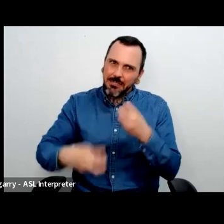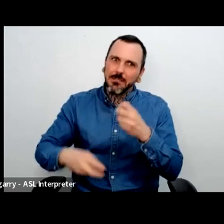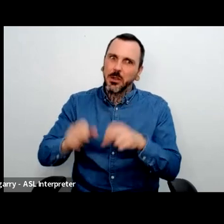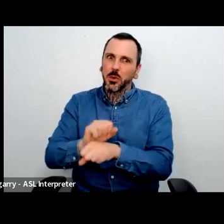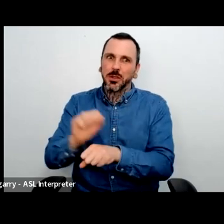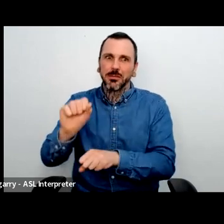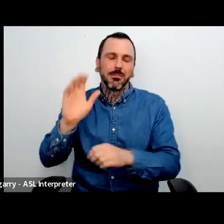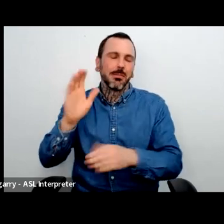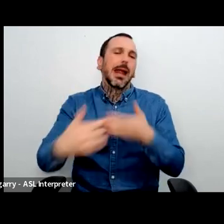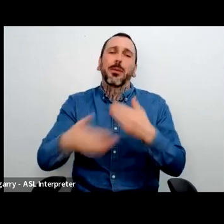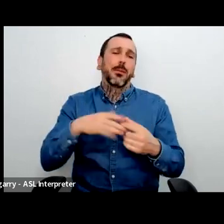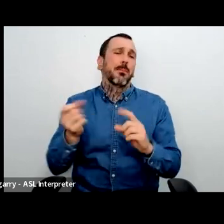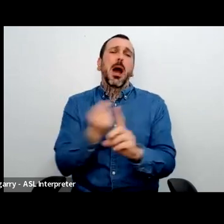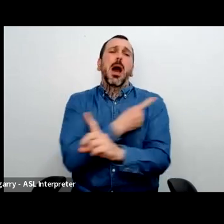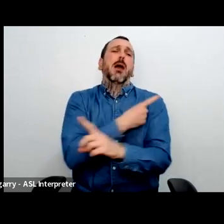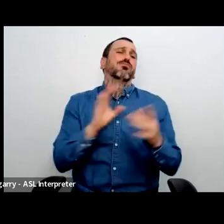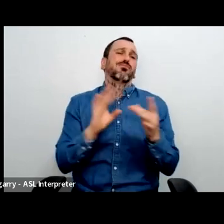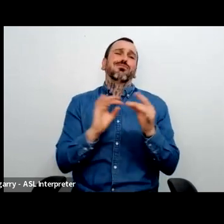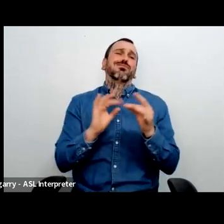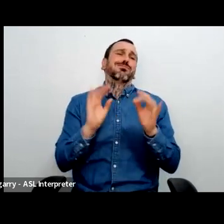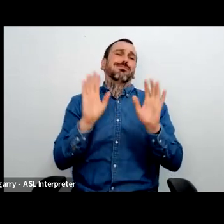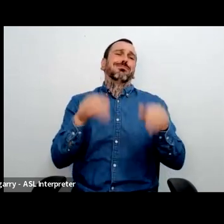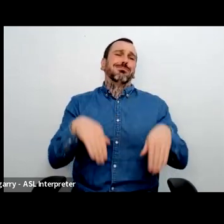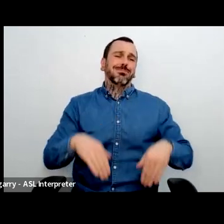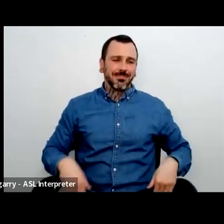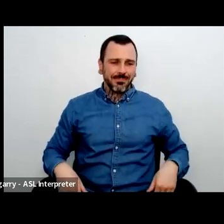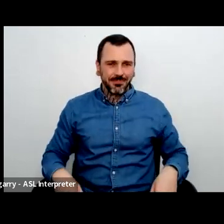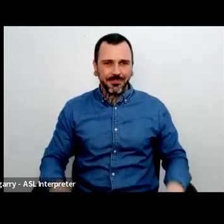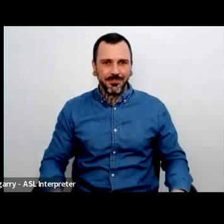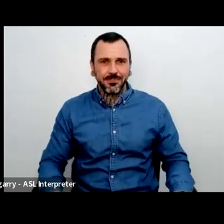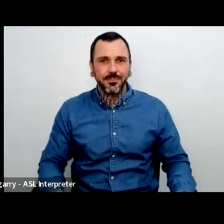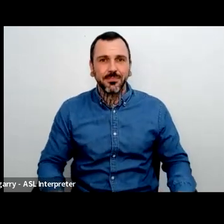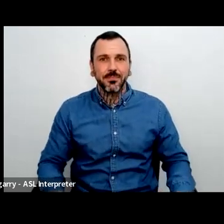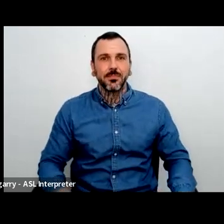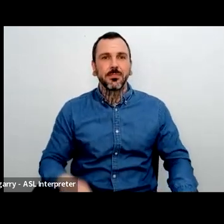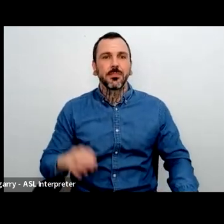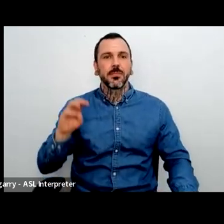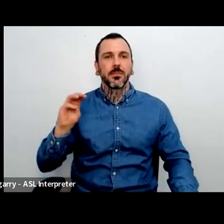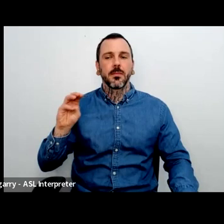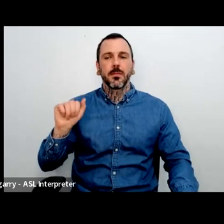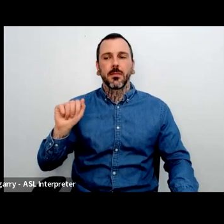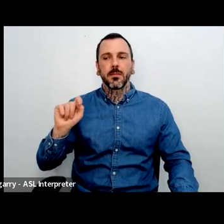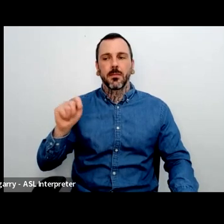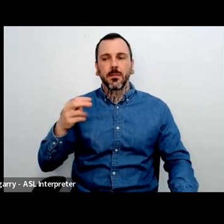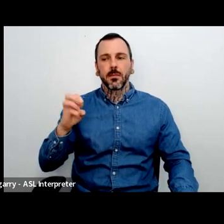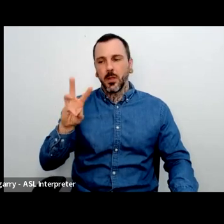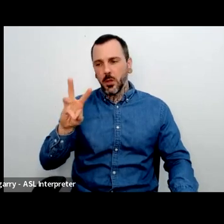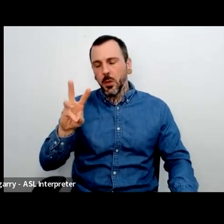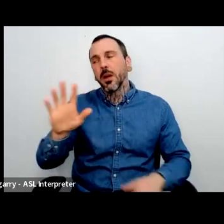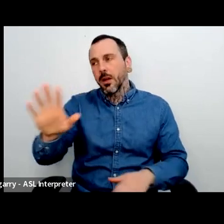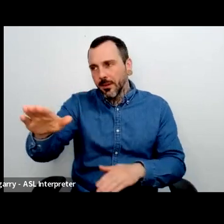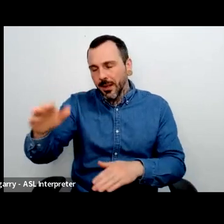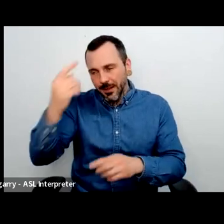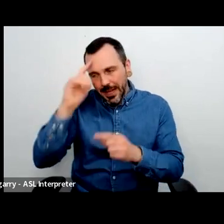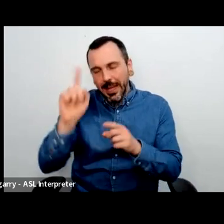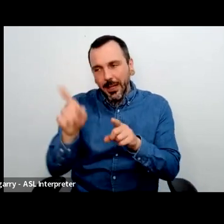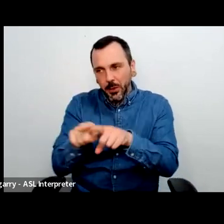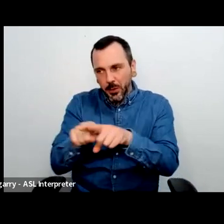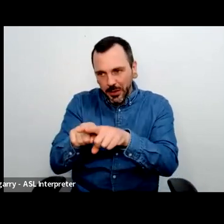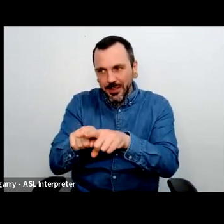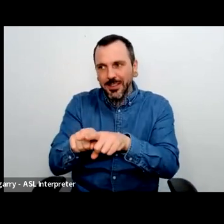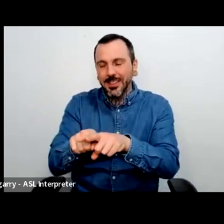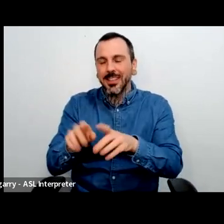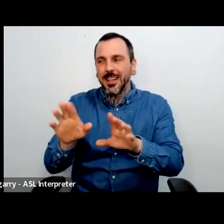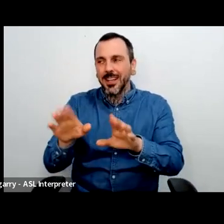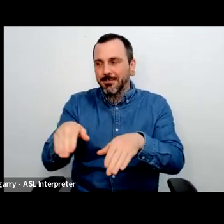to No, first of all, I just want to say I completely agree with you. I know they're not the same thing. I'm not talking so much about